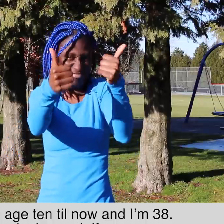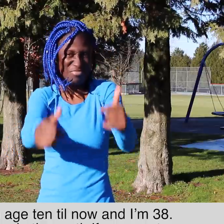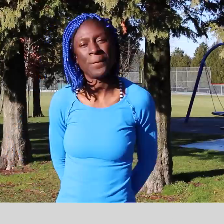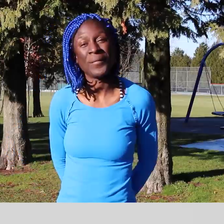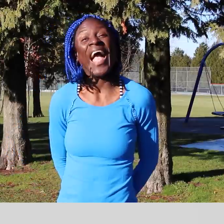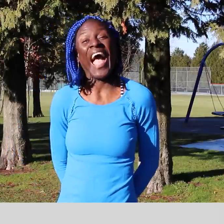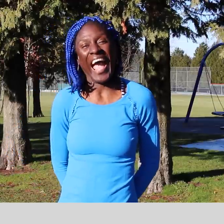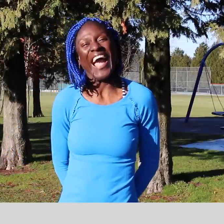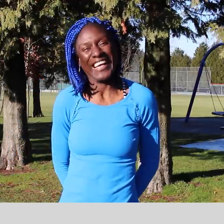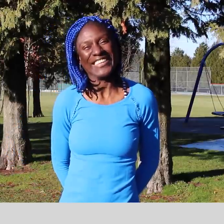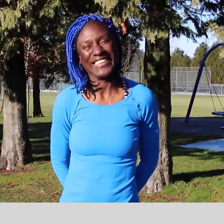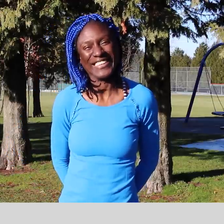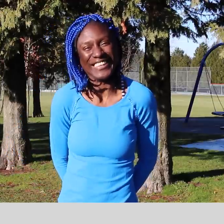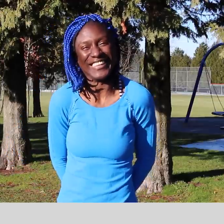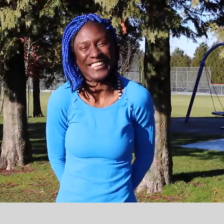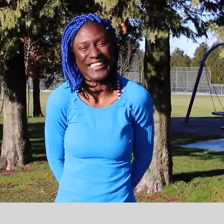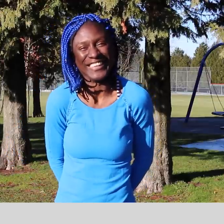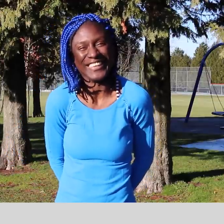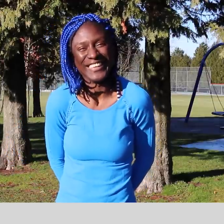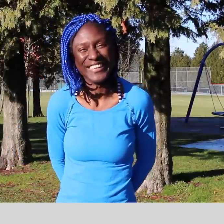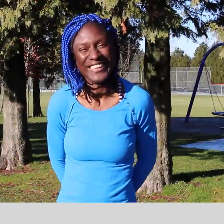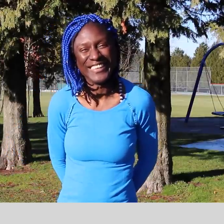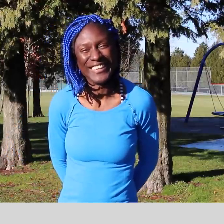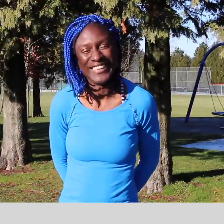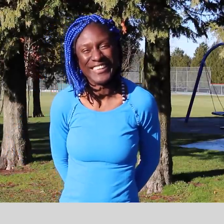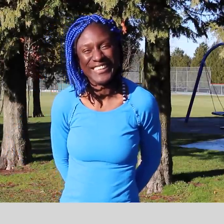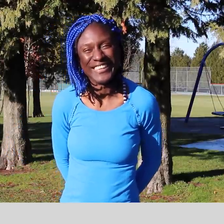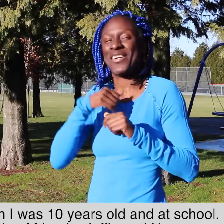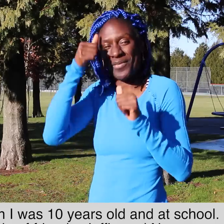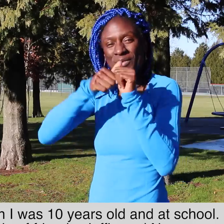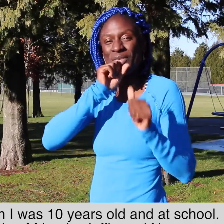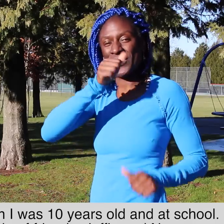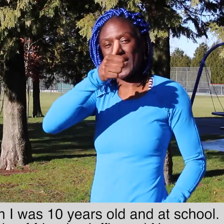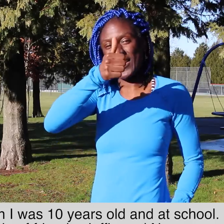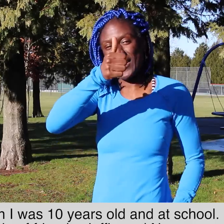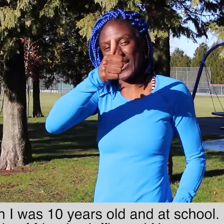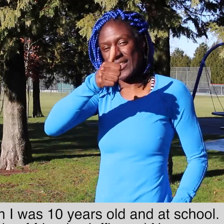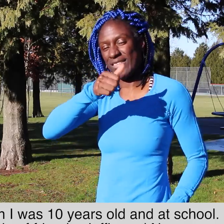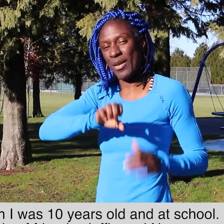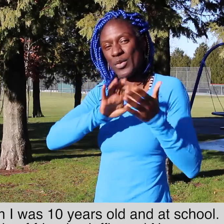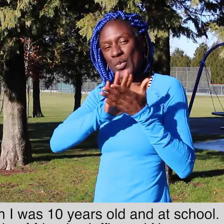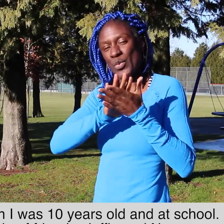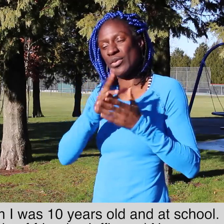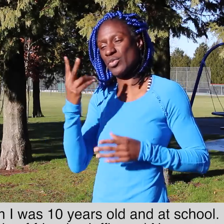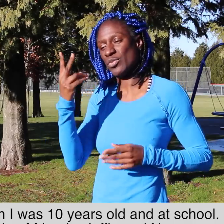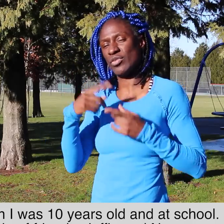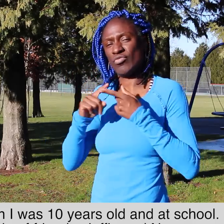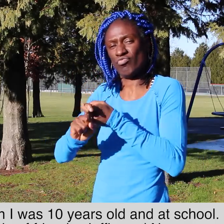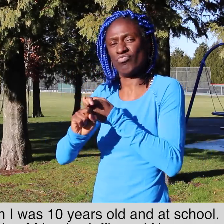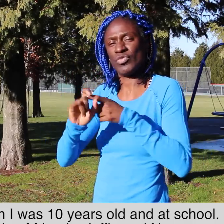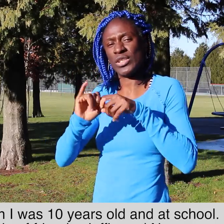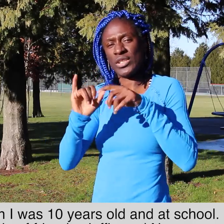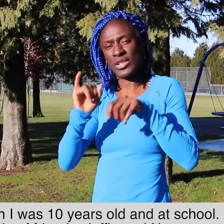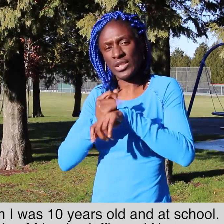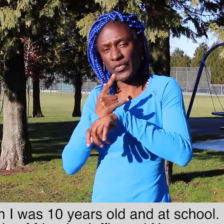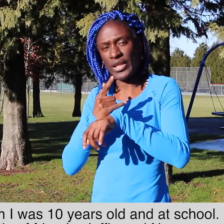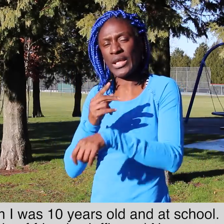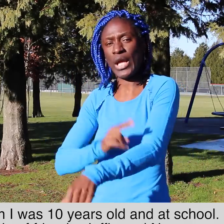age of 10 until I'm 38. You can do the math if you want. You can count. I remember when I was 10 years old and I was at school, I